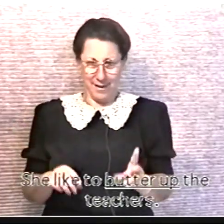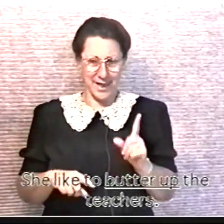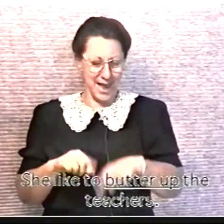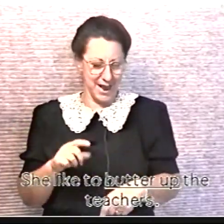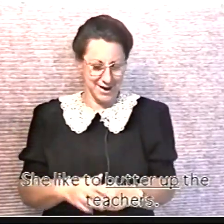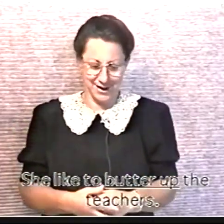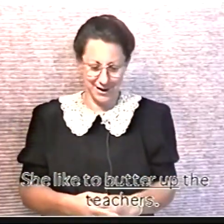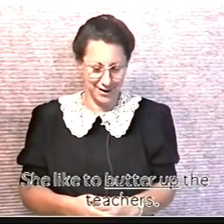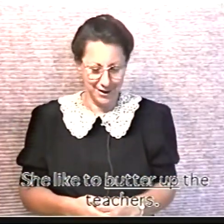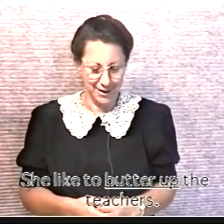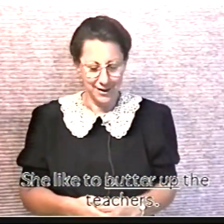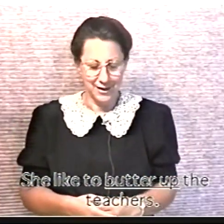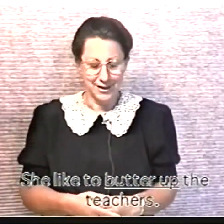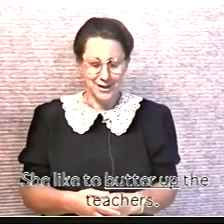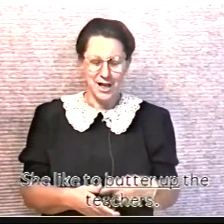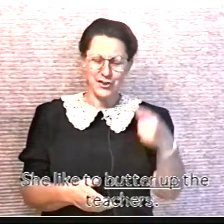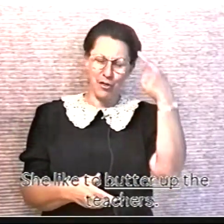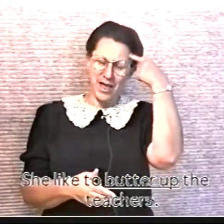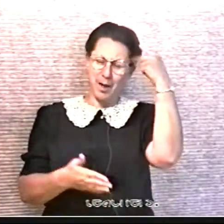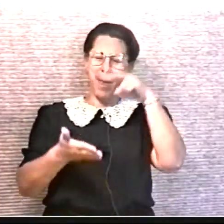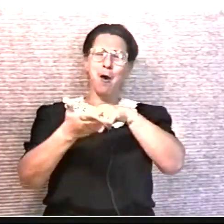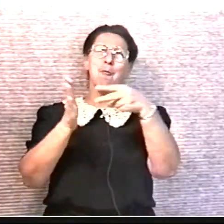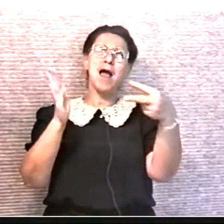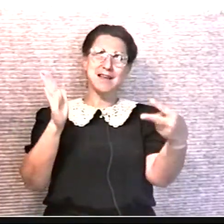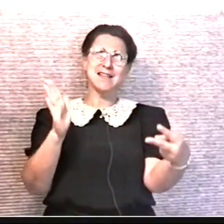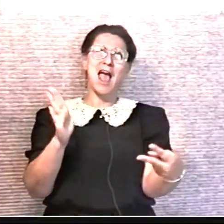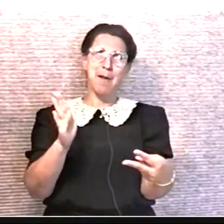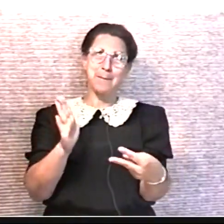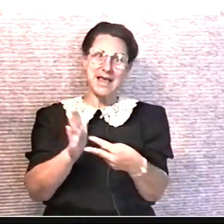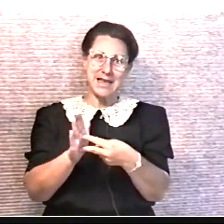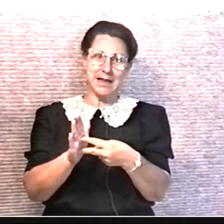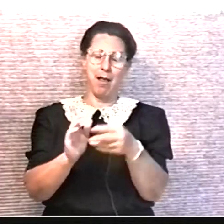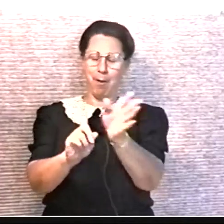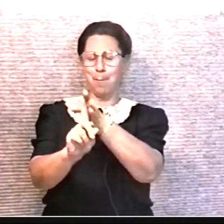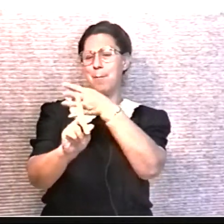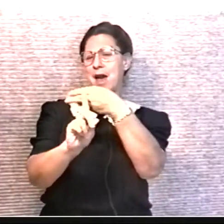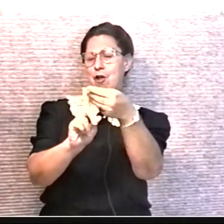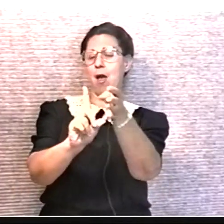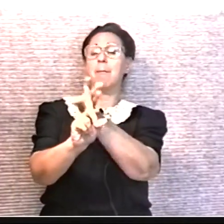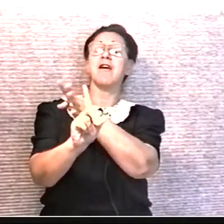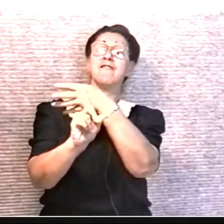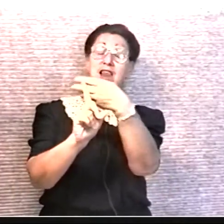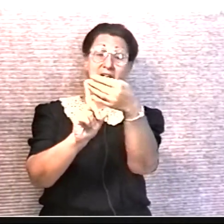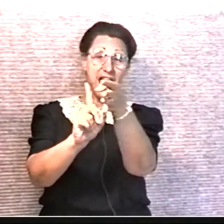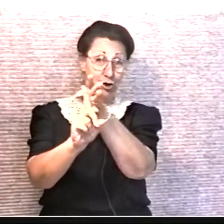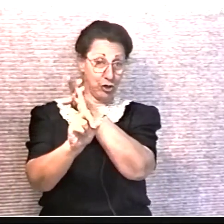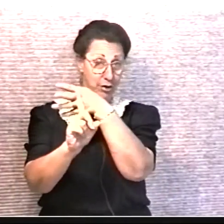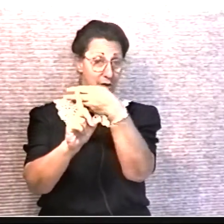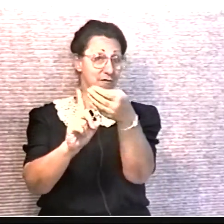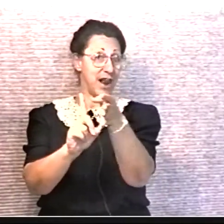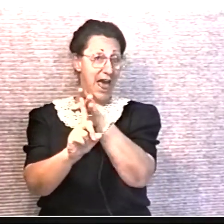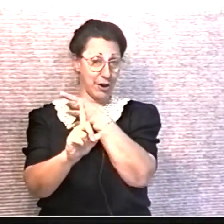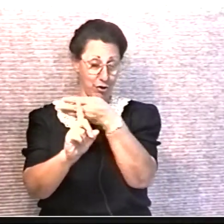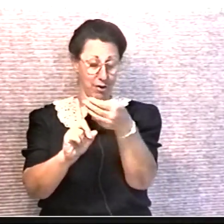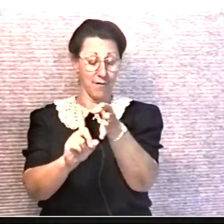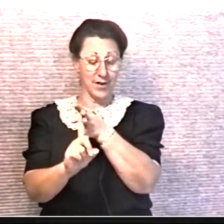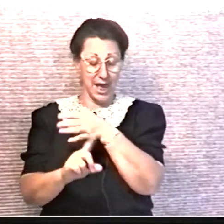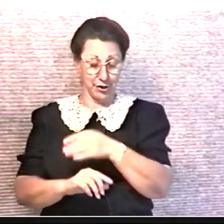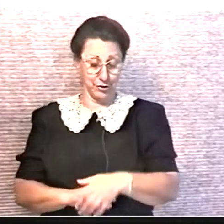can't. So think about, what does that mean? Butter up, flatter, flatter, flatter.